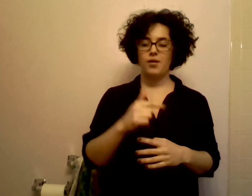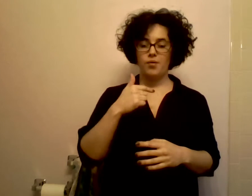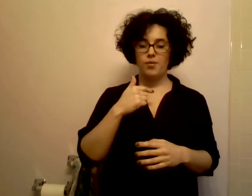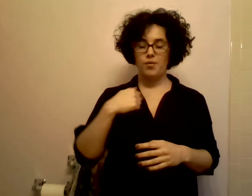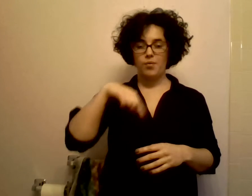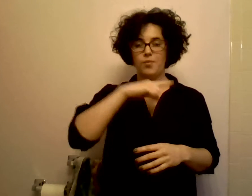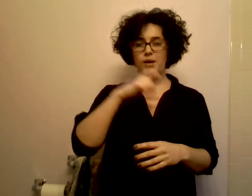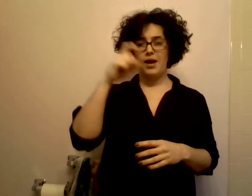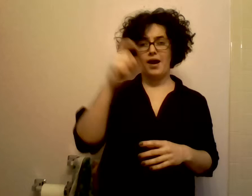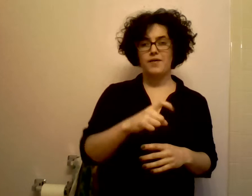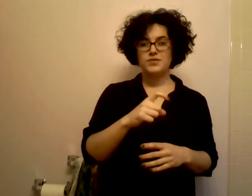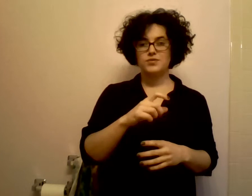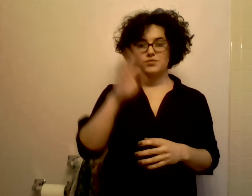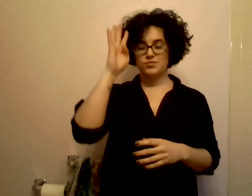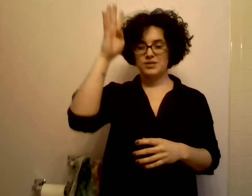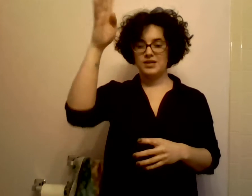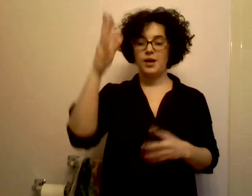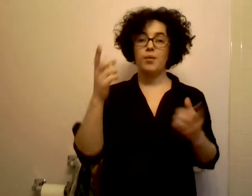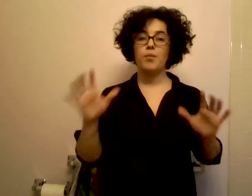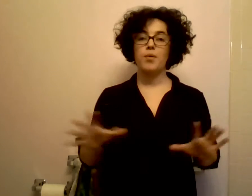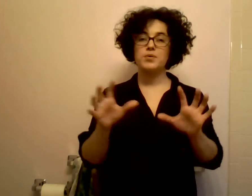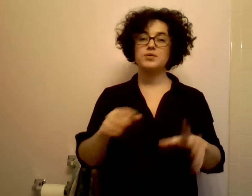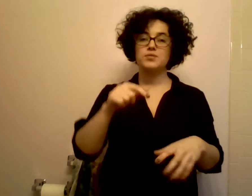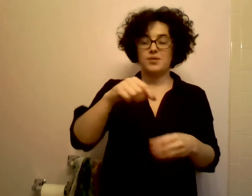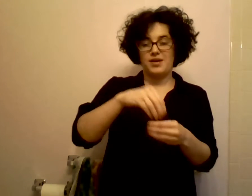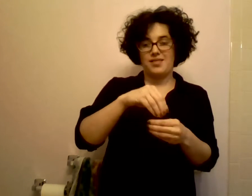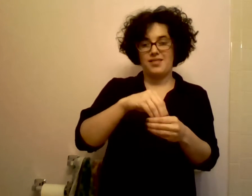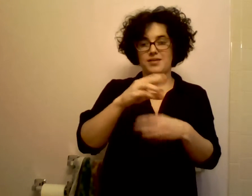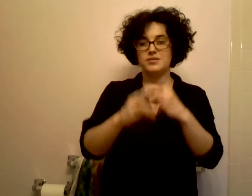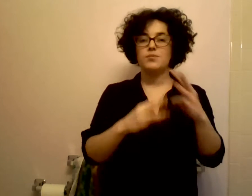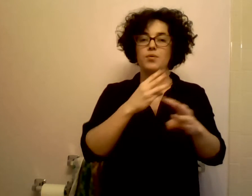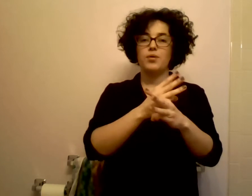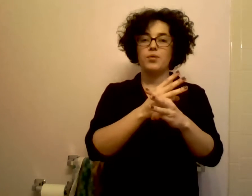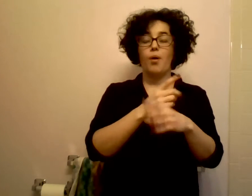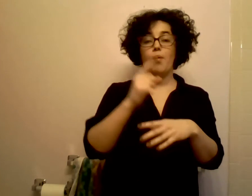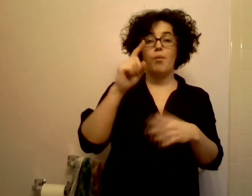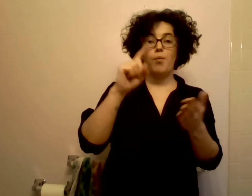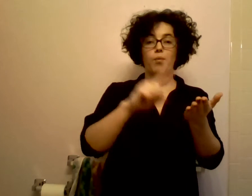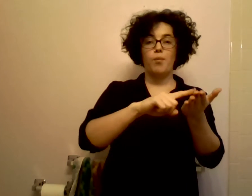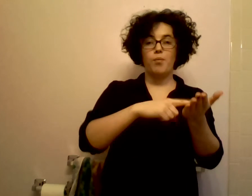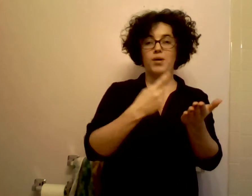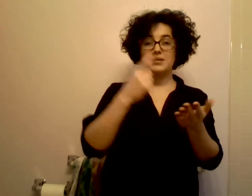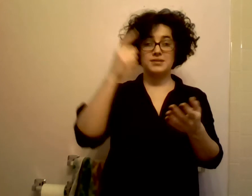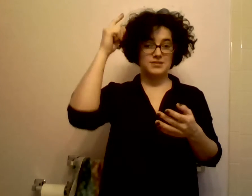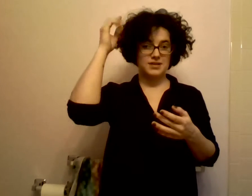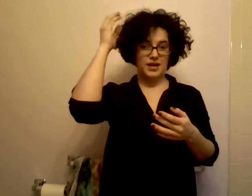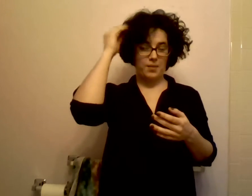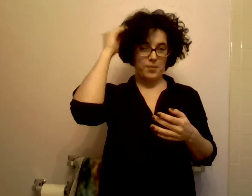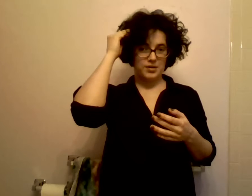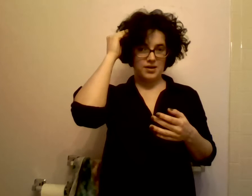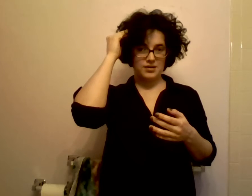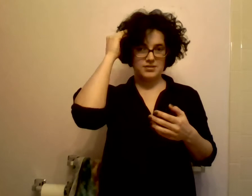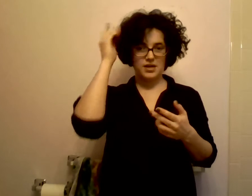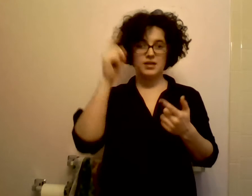world twice. Once in our minds, and then again out in the world to make it so. So facing